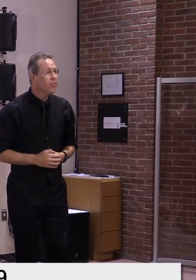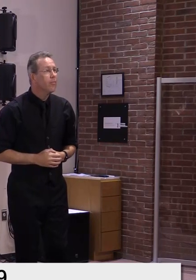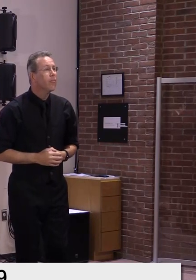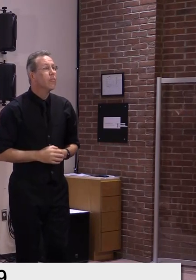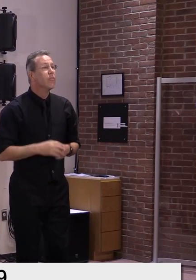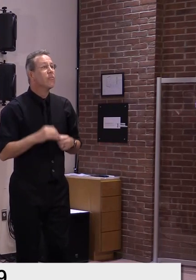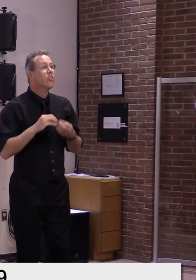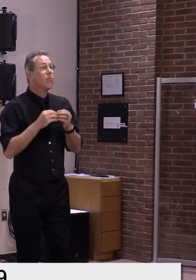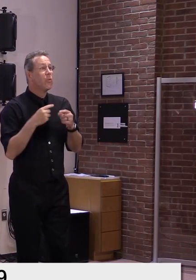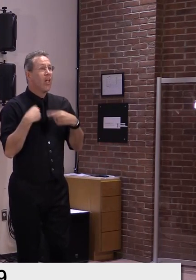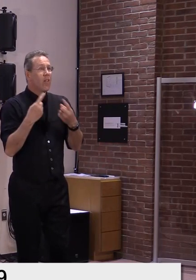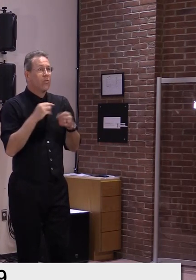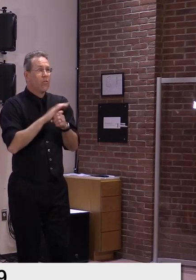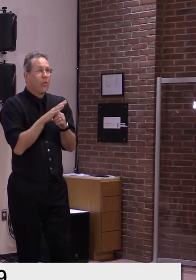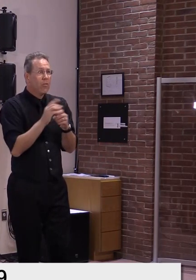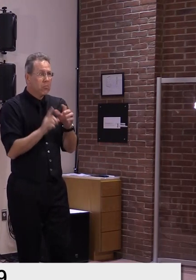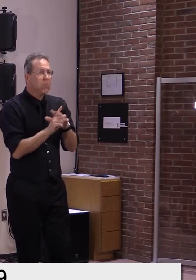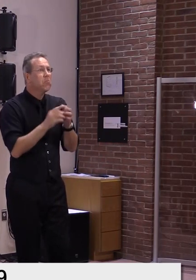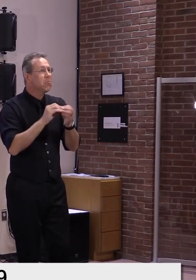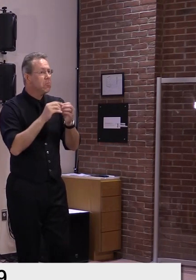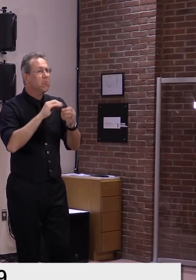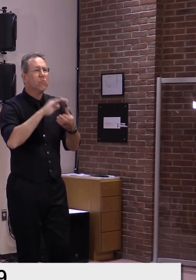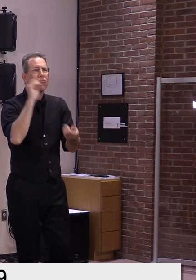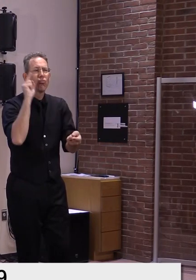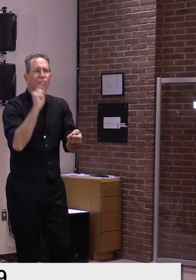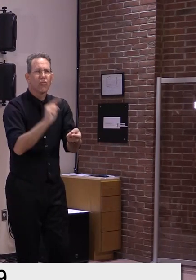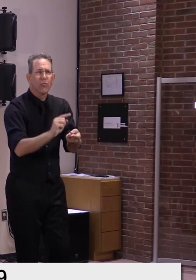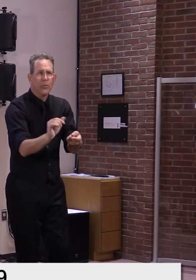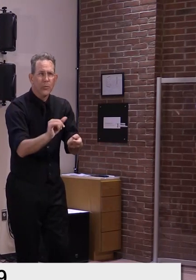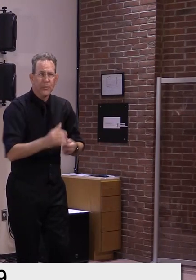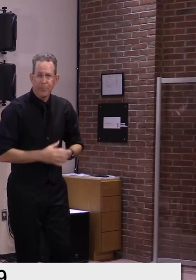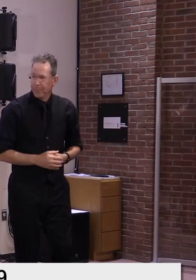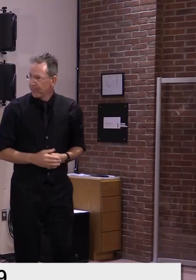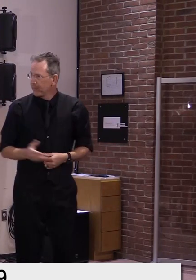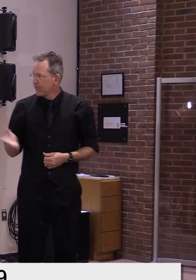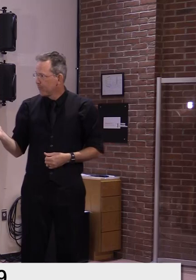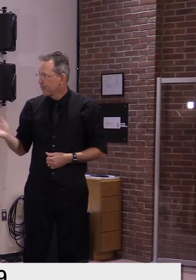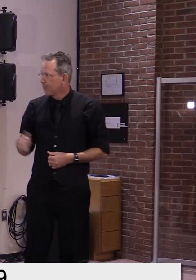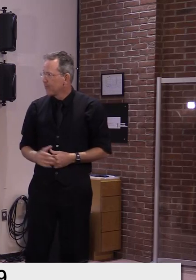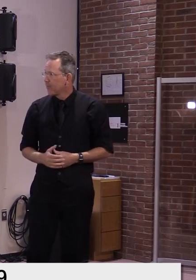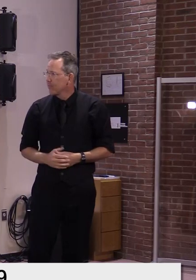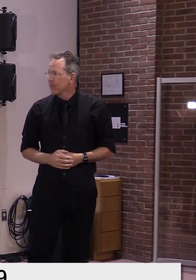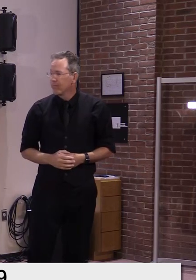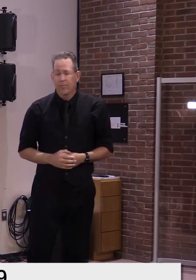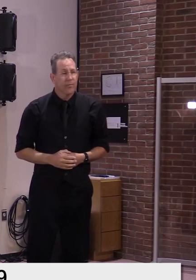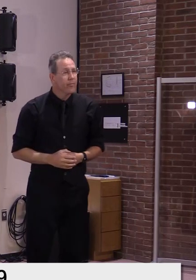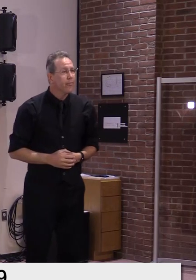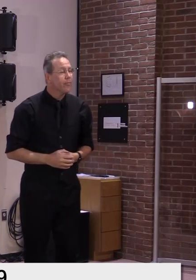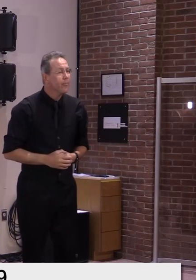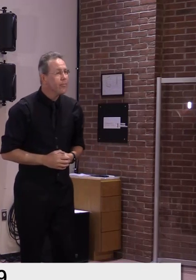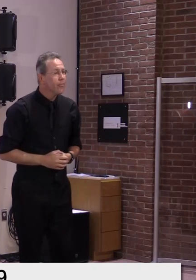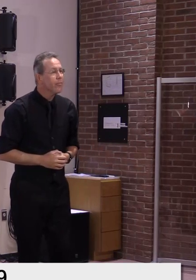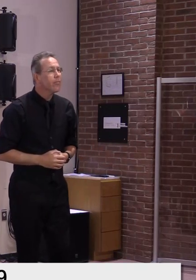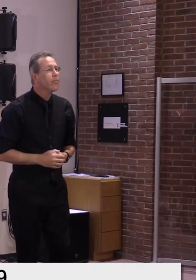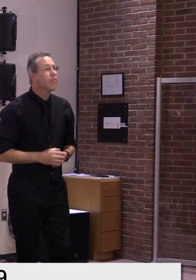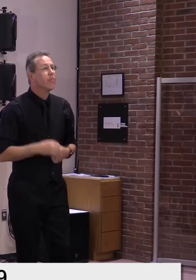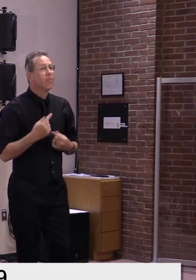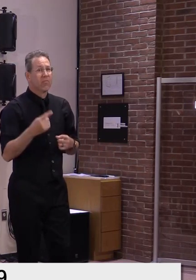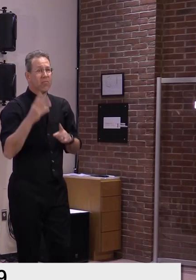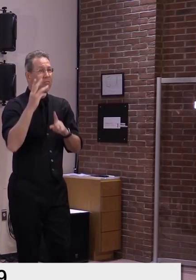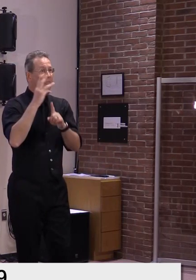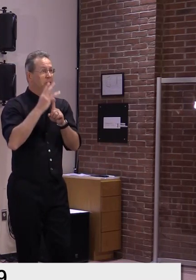over 70% over the last 7 weeks. And we are also at a six-month low on this